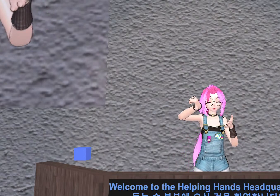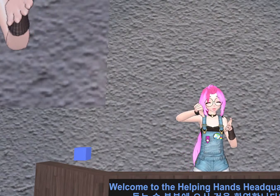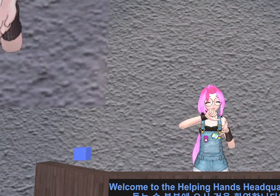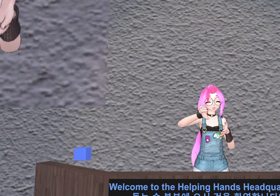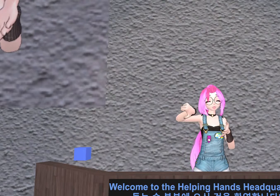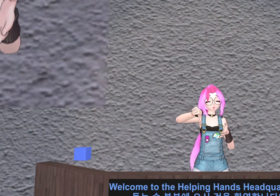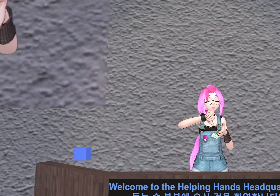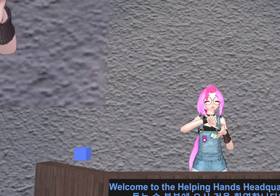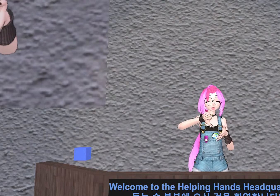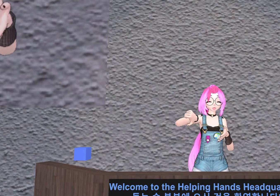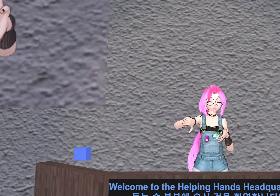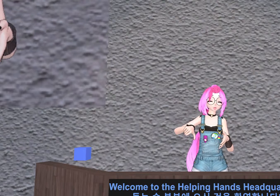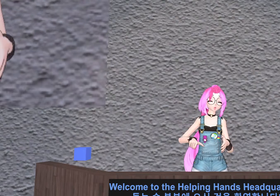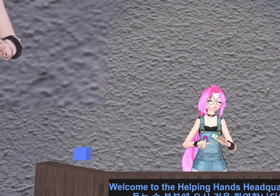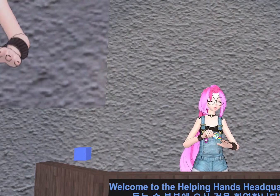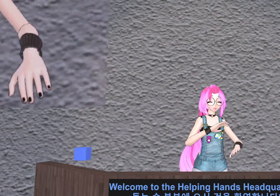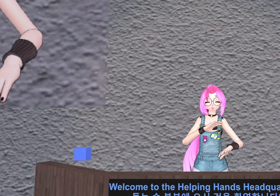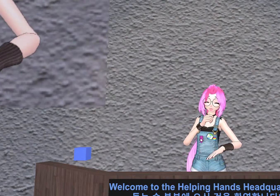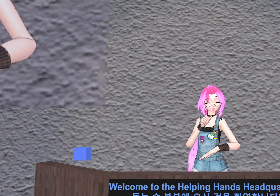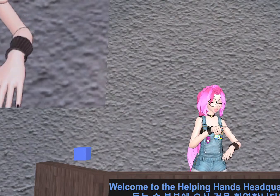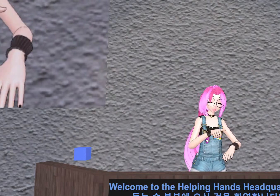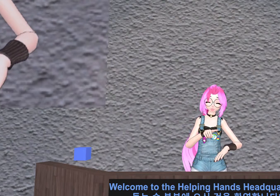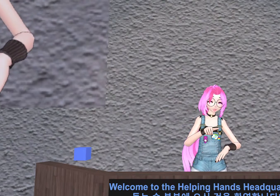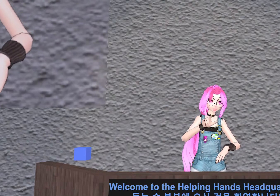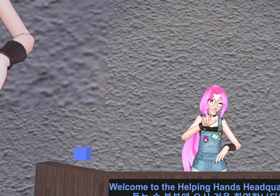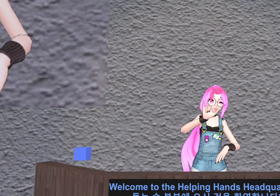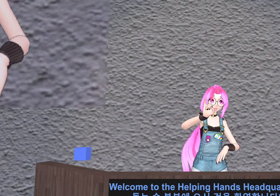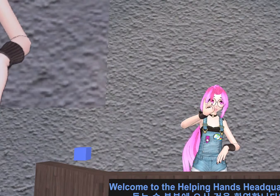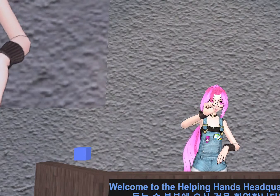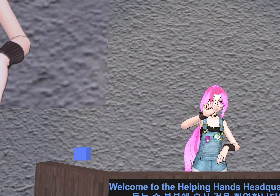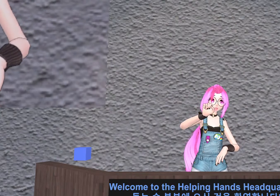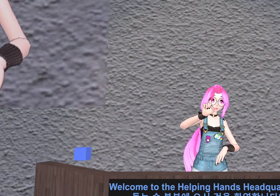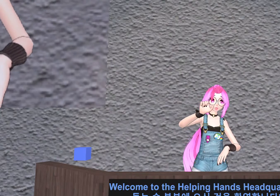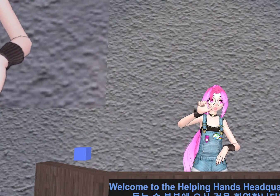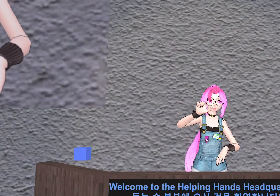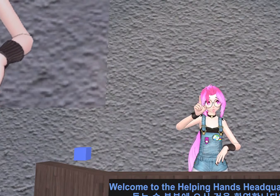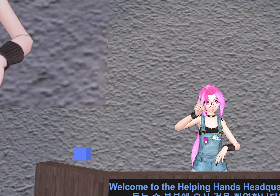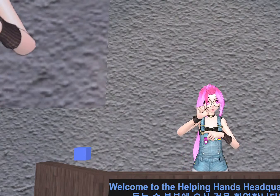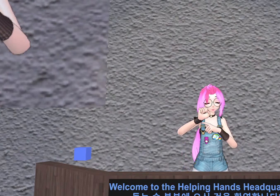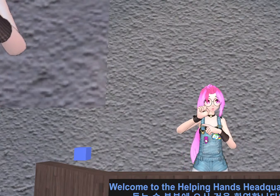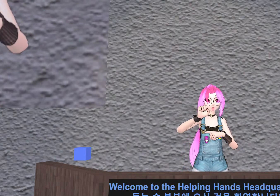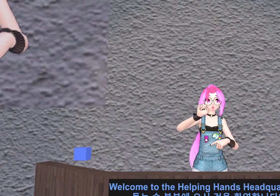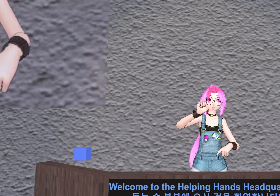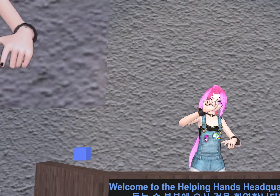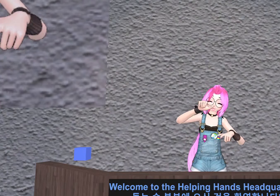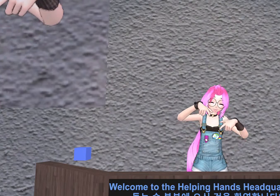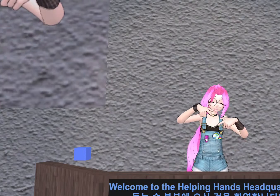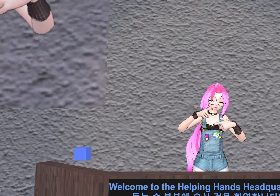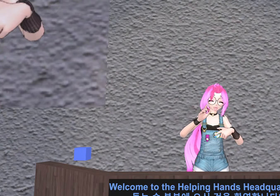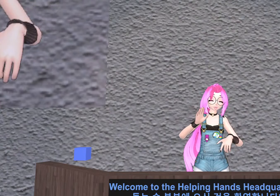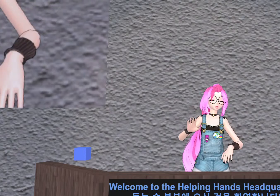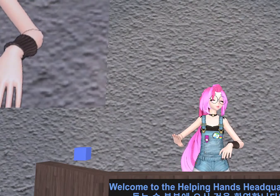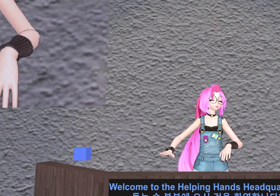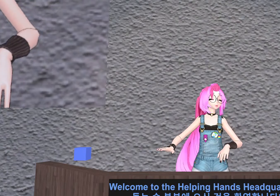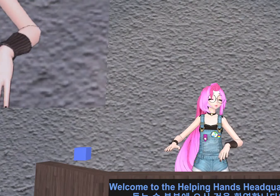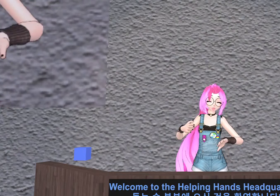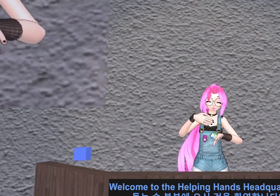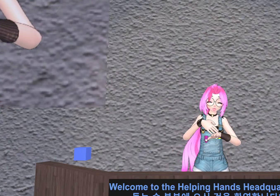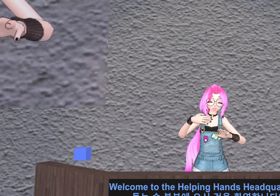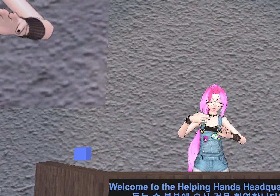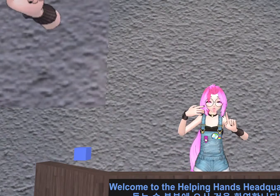structure, but we're moving a lot of words. So we're not going to be signing things like is, are,